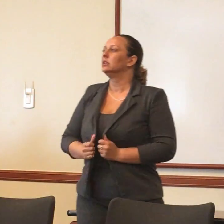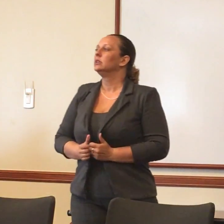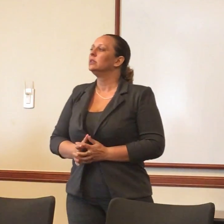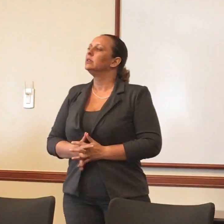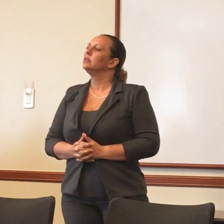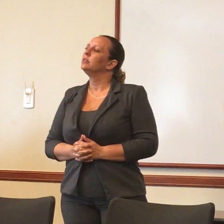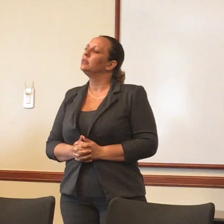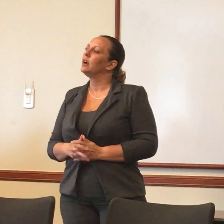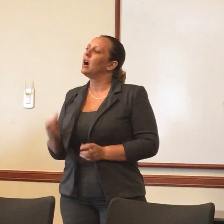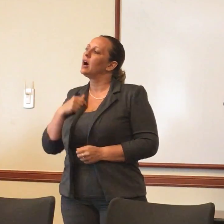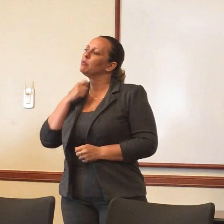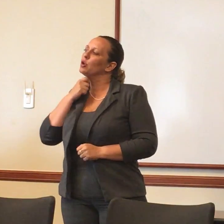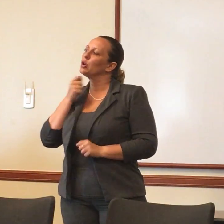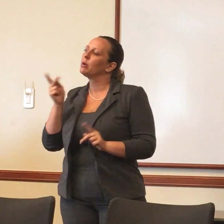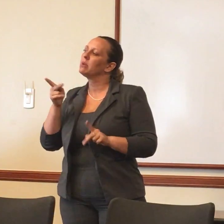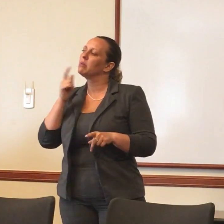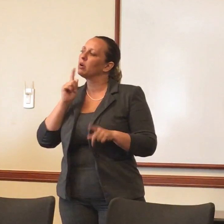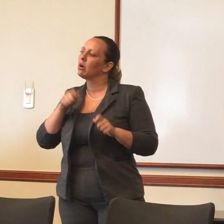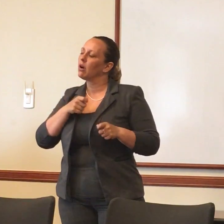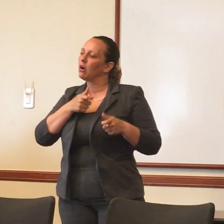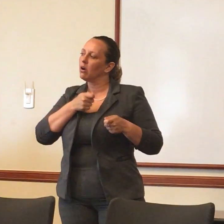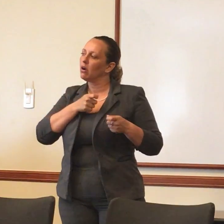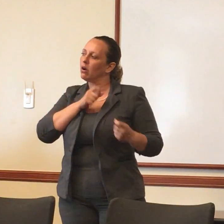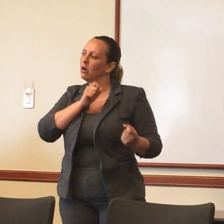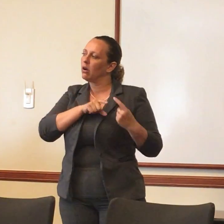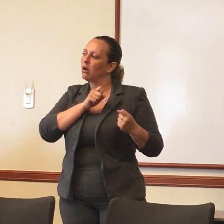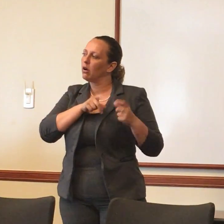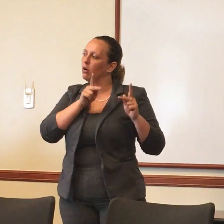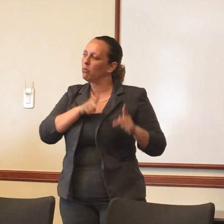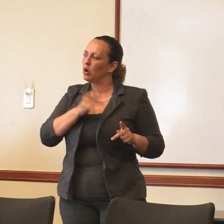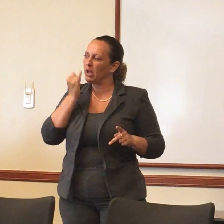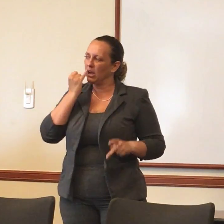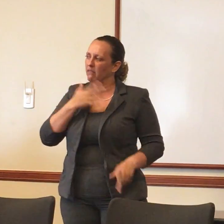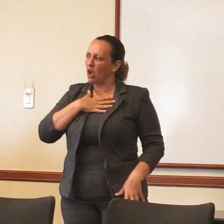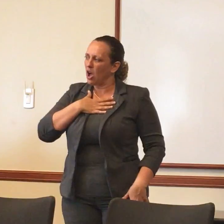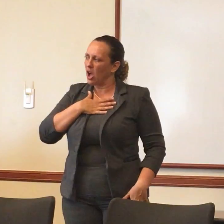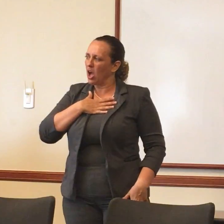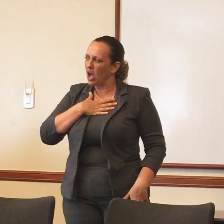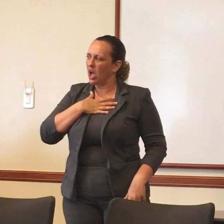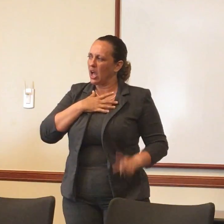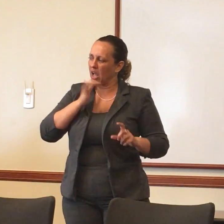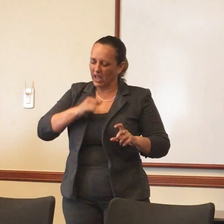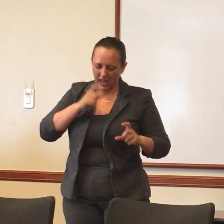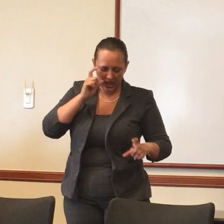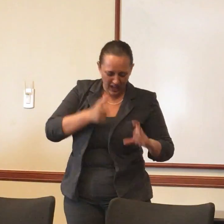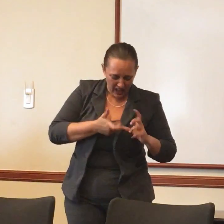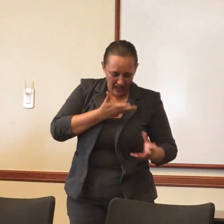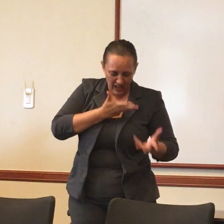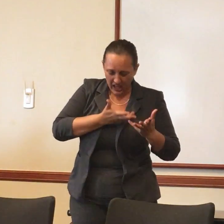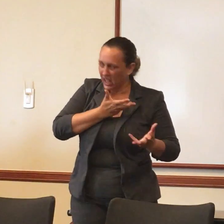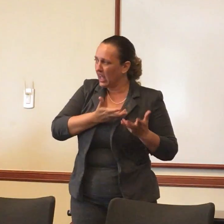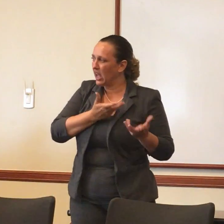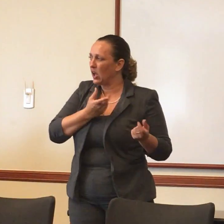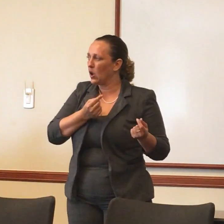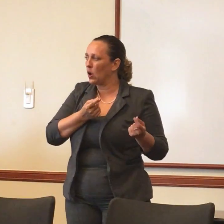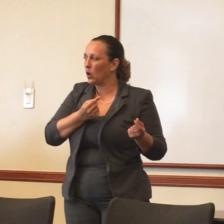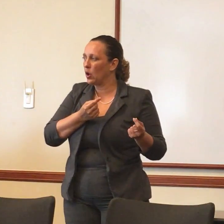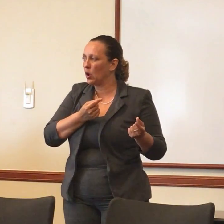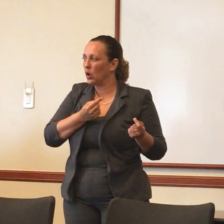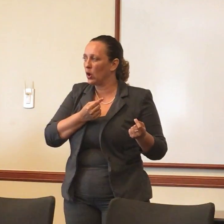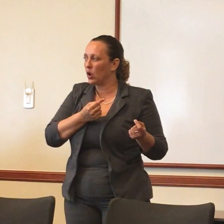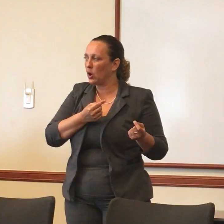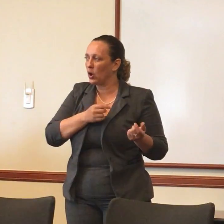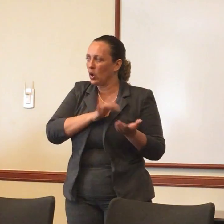I'm just curious, you know, people texting back and forth, the person, it's like they can't focus and they can't see the